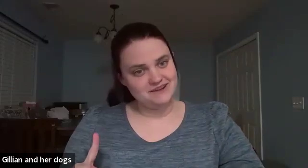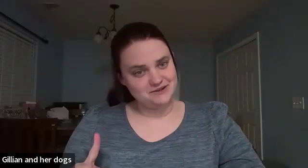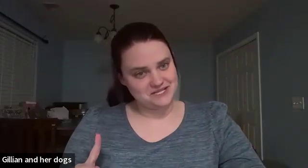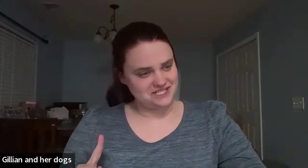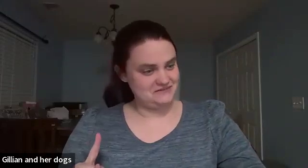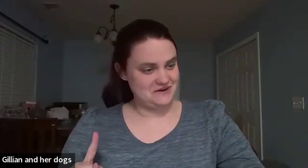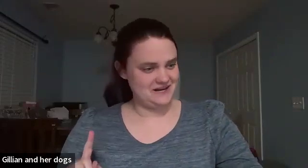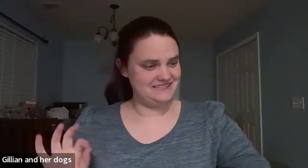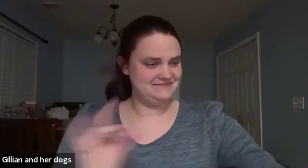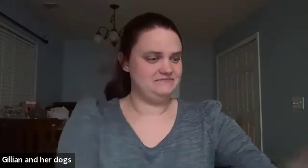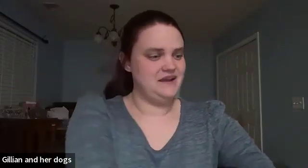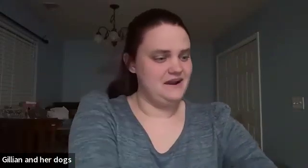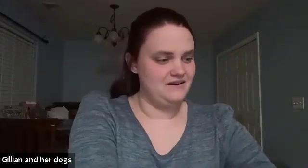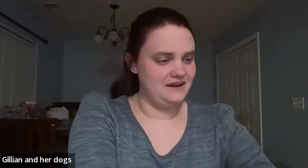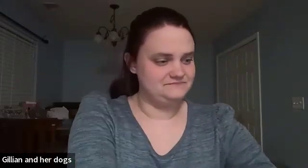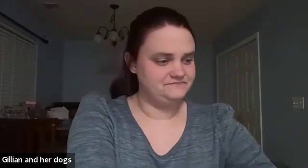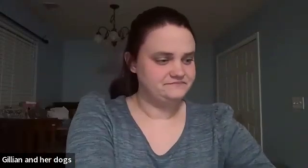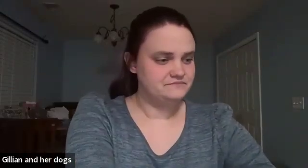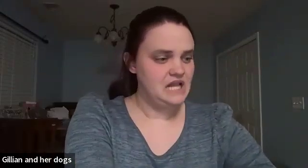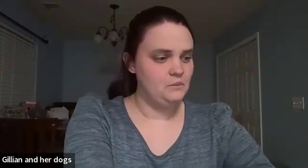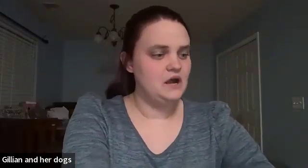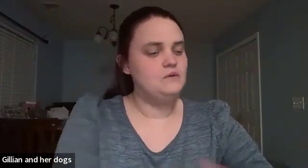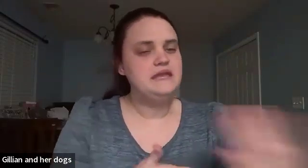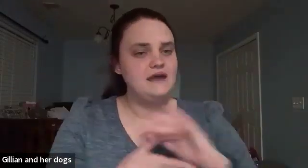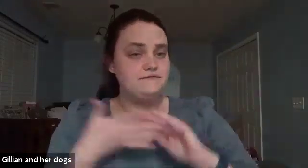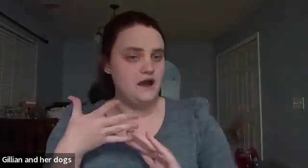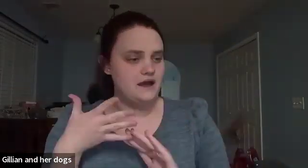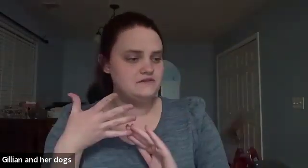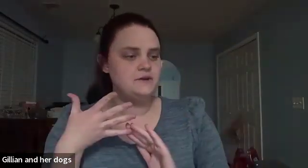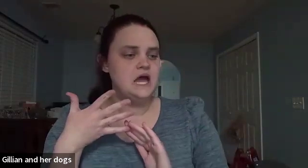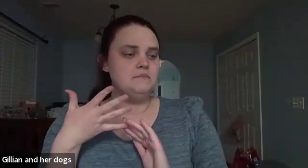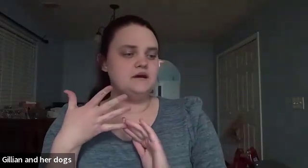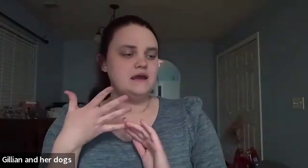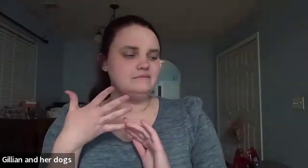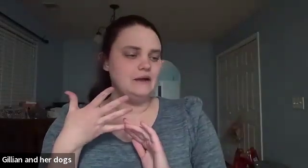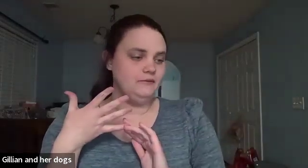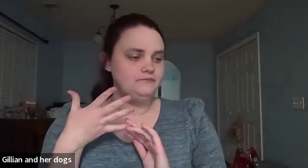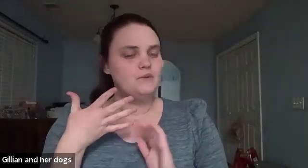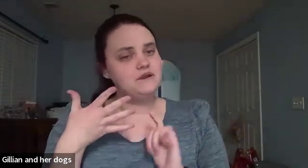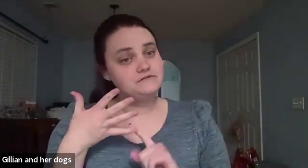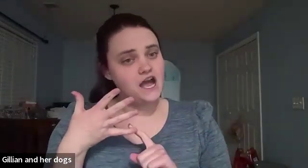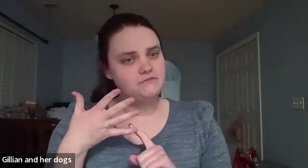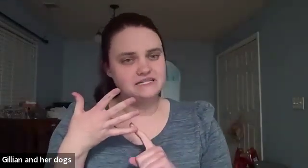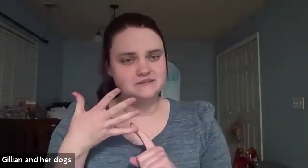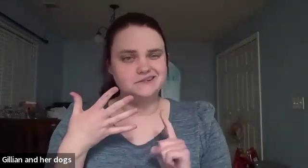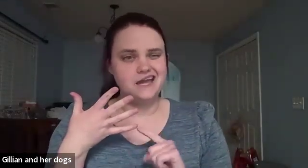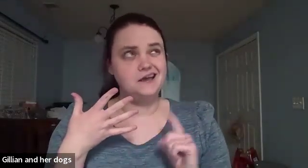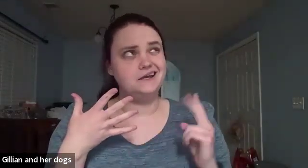WH question words. All right. We only have 5, but we have 5, but I typically